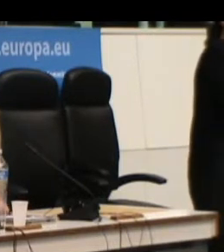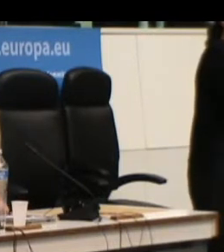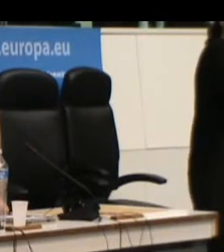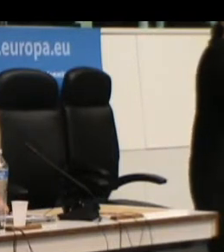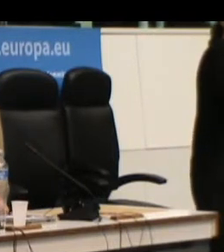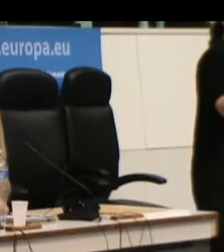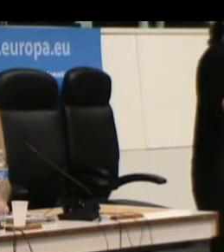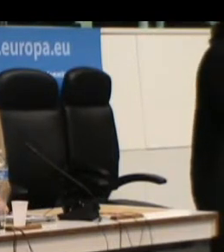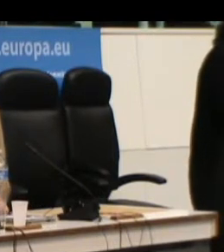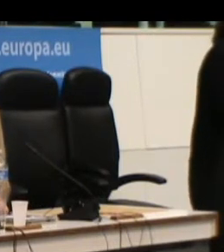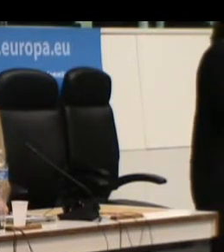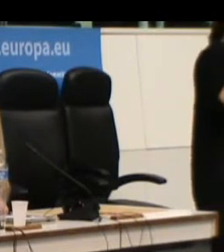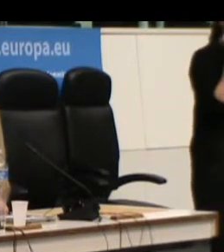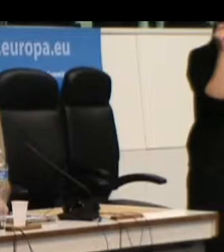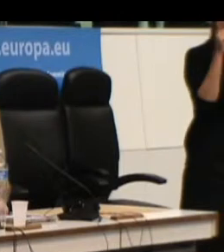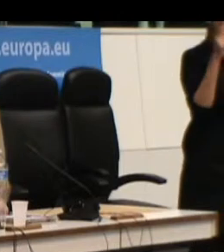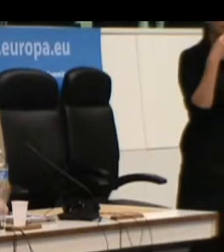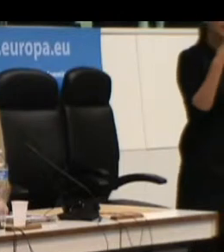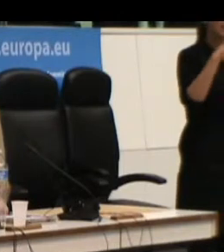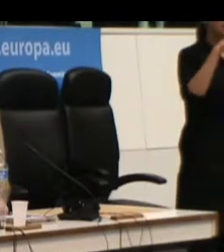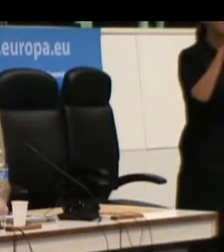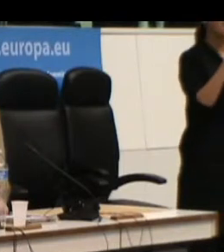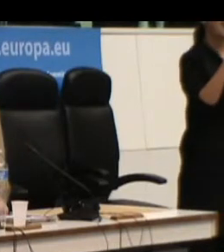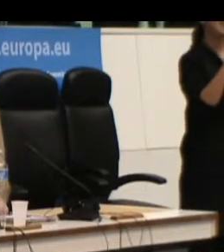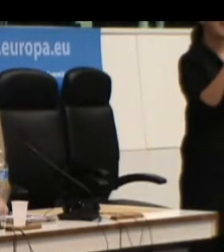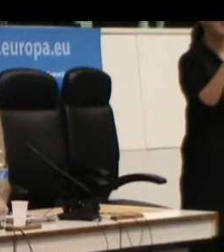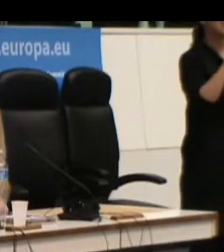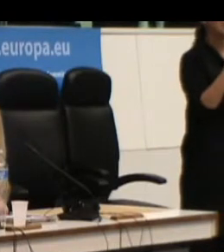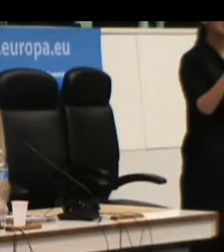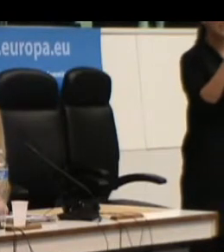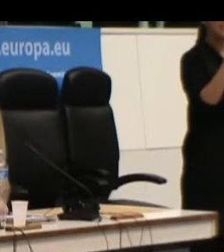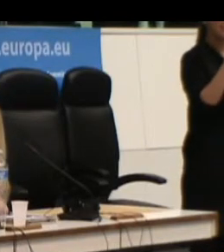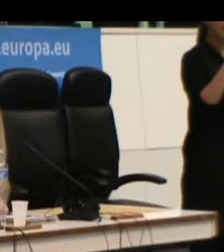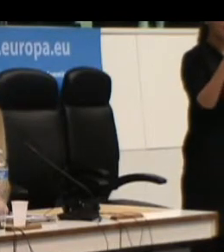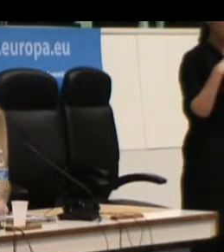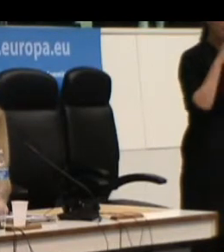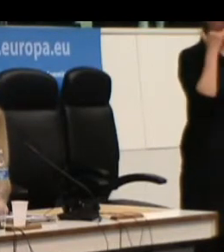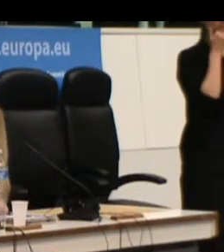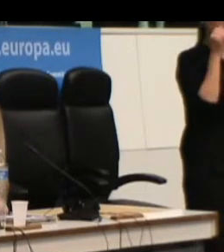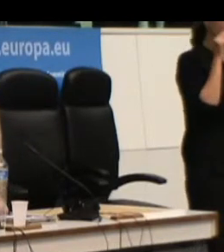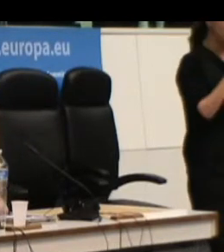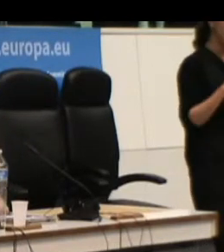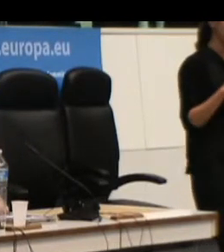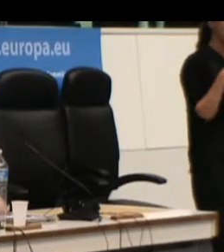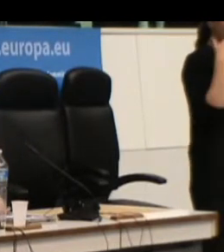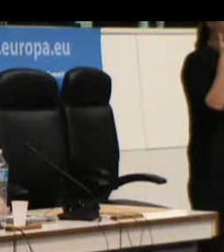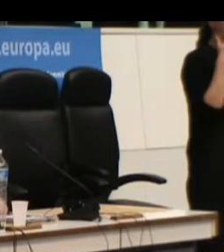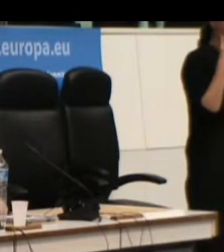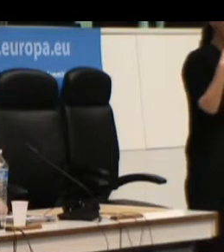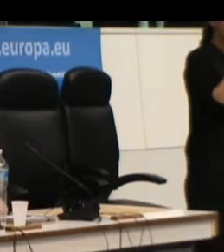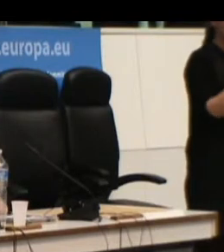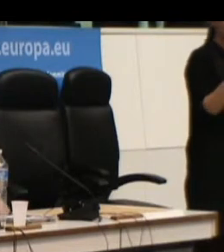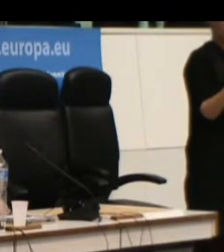much relieved when I actually realised it actually just said magazines. So I'm glad that our librarians don't have migraines in the middle of the